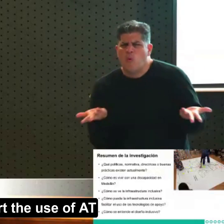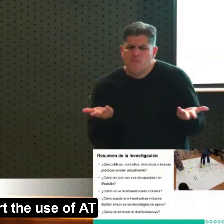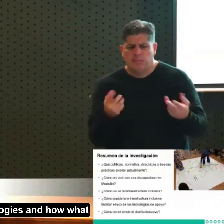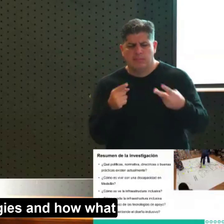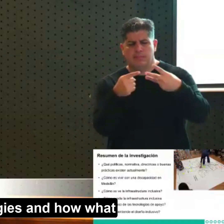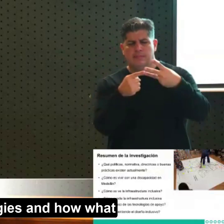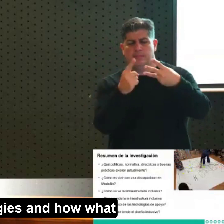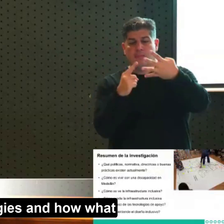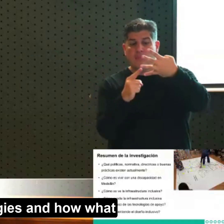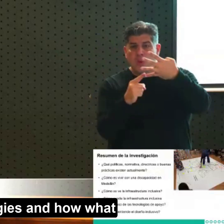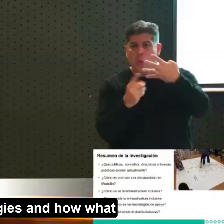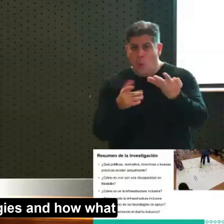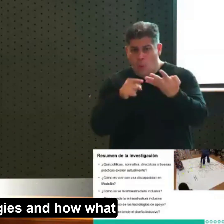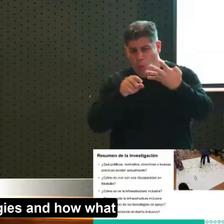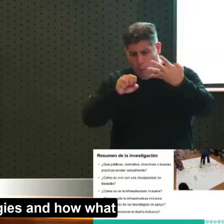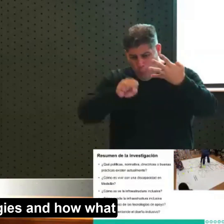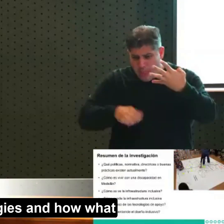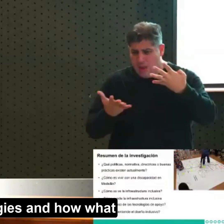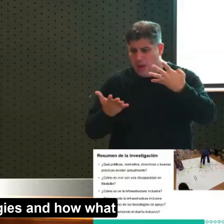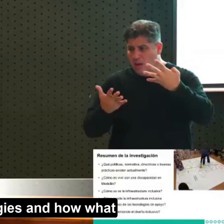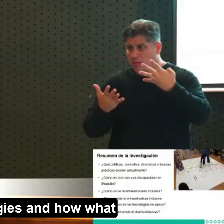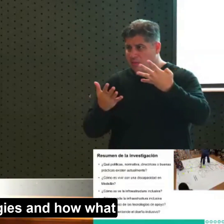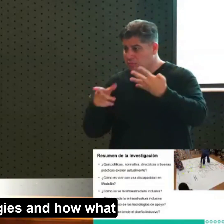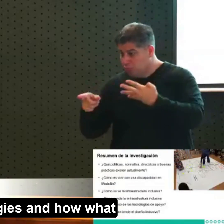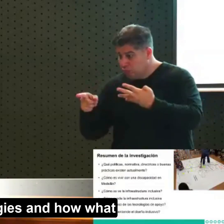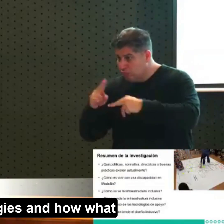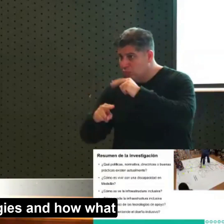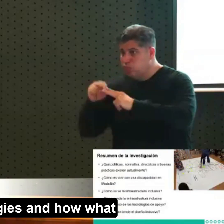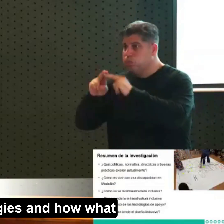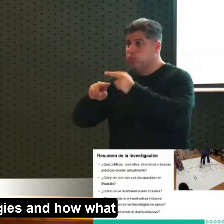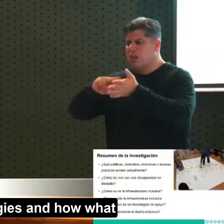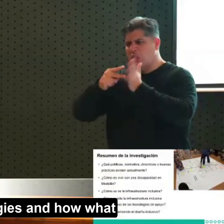of assistive technologies? And